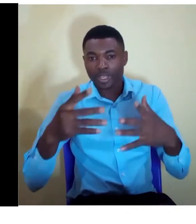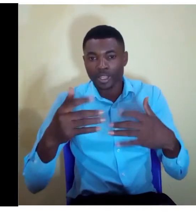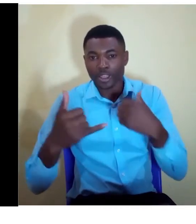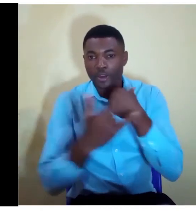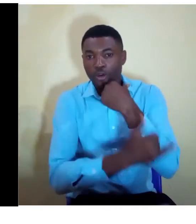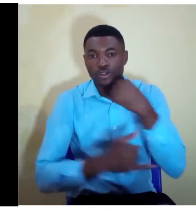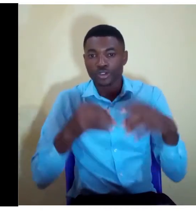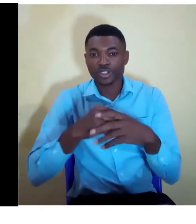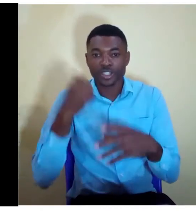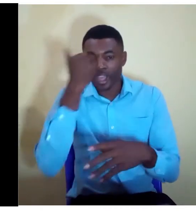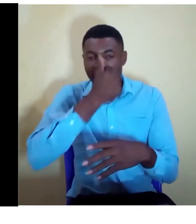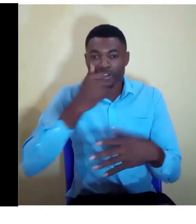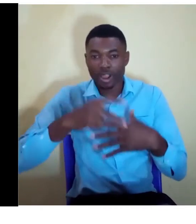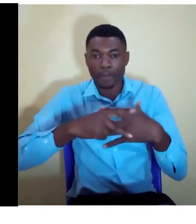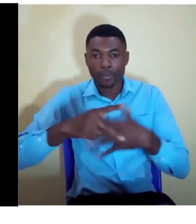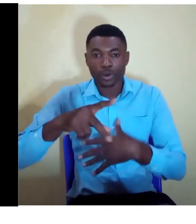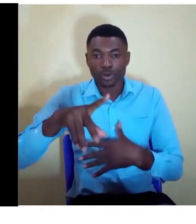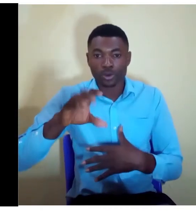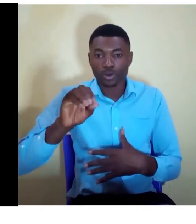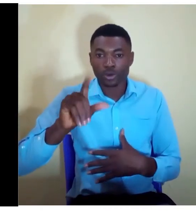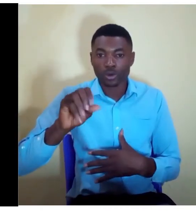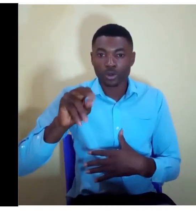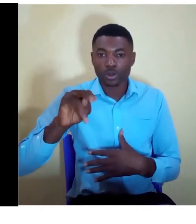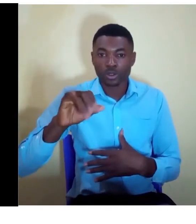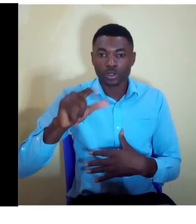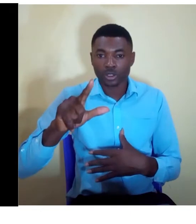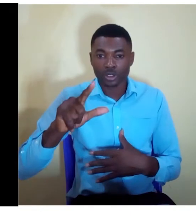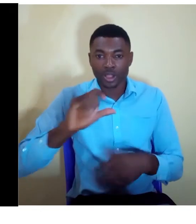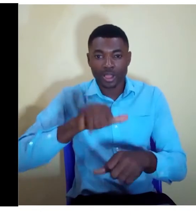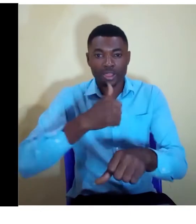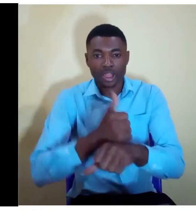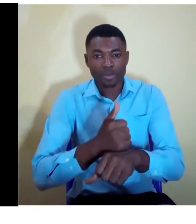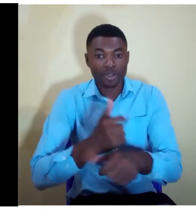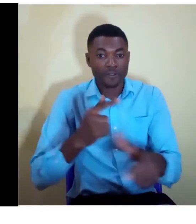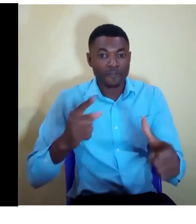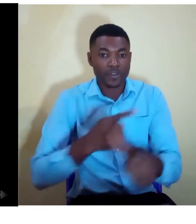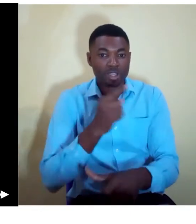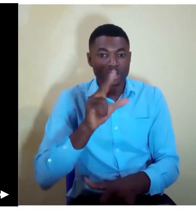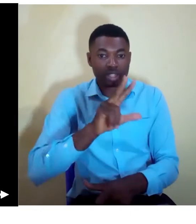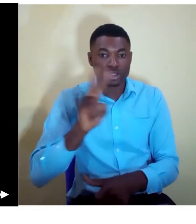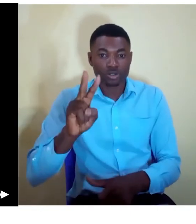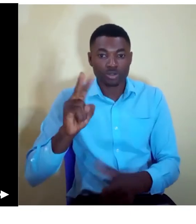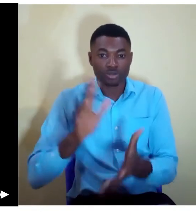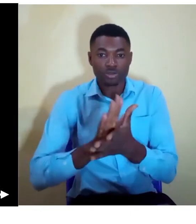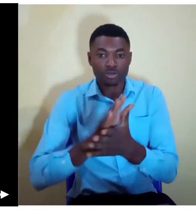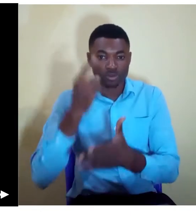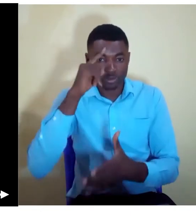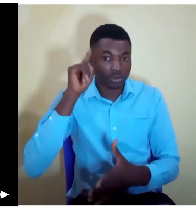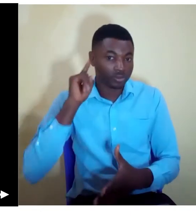Africa to found amongst the first 32 schools for the deaf.